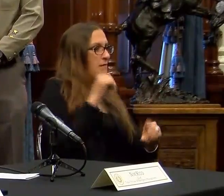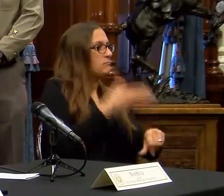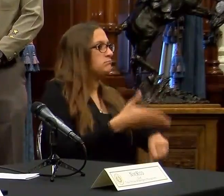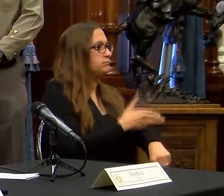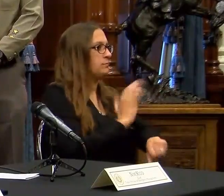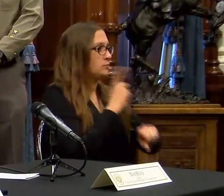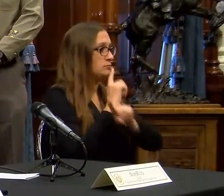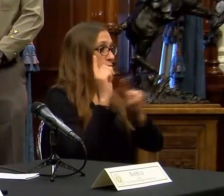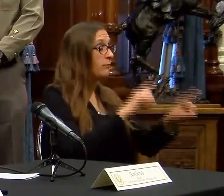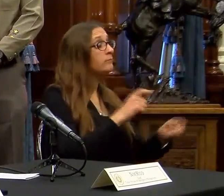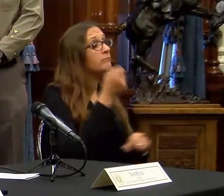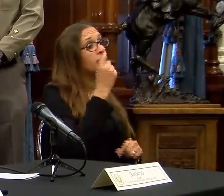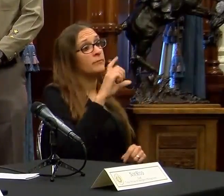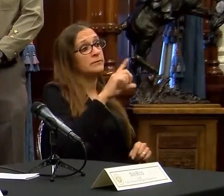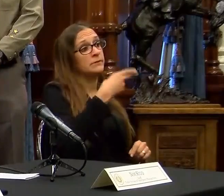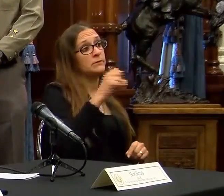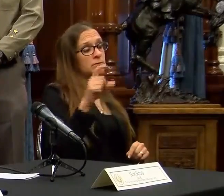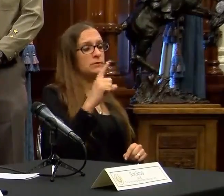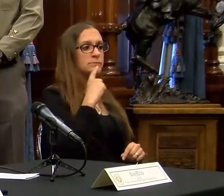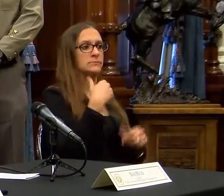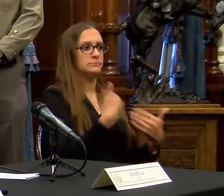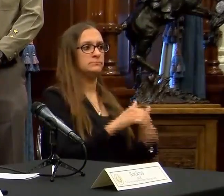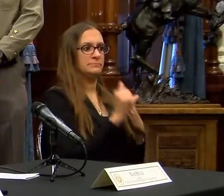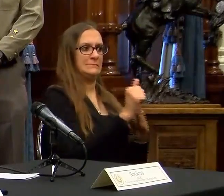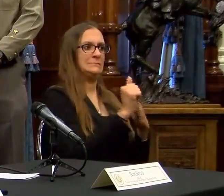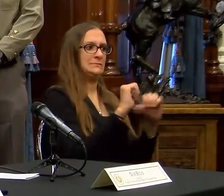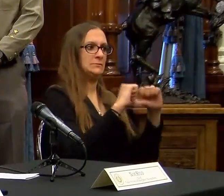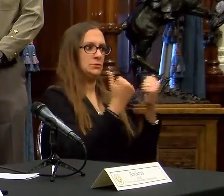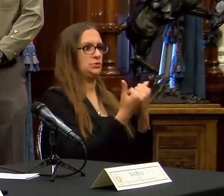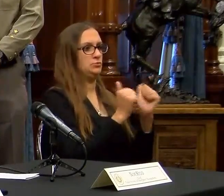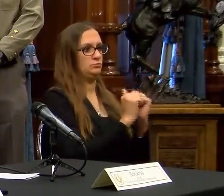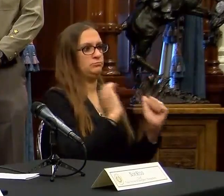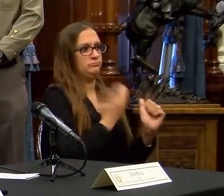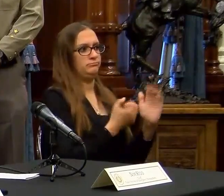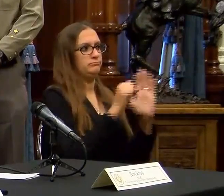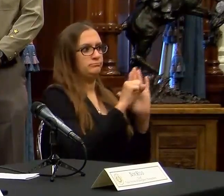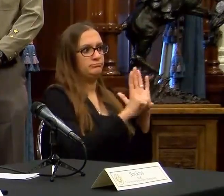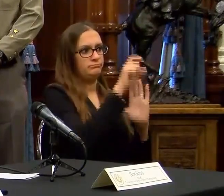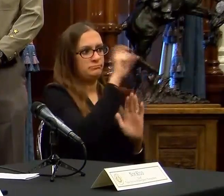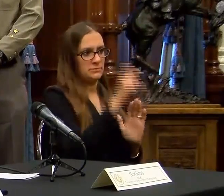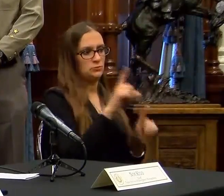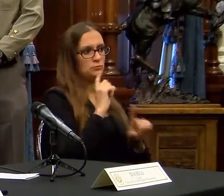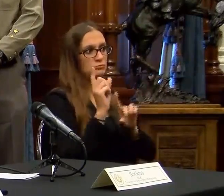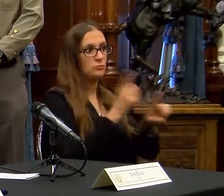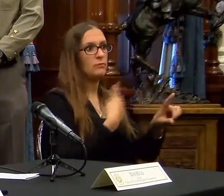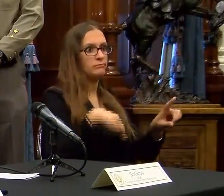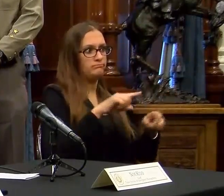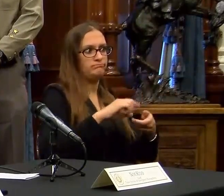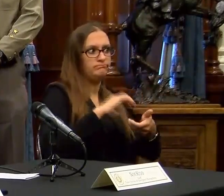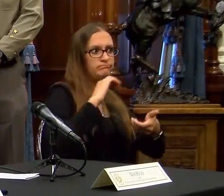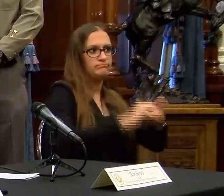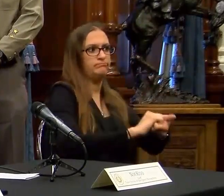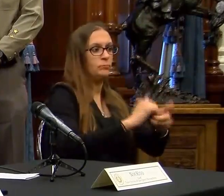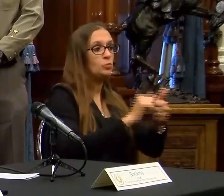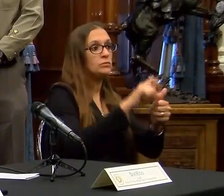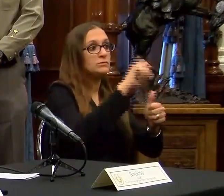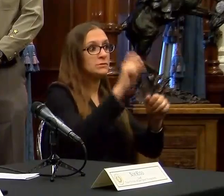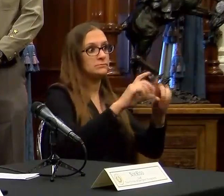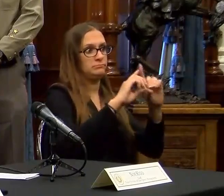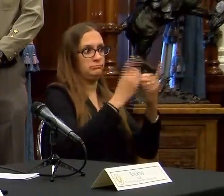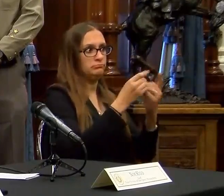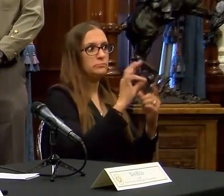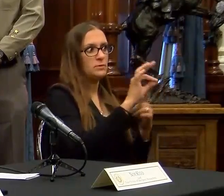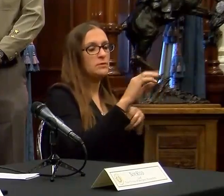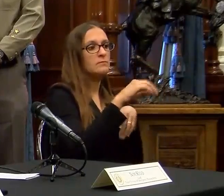DSHS is the lead agency in the state's response. They work closely with the Texas Division of